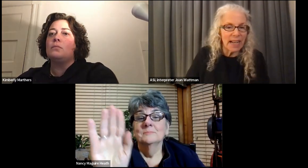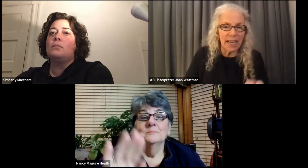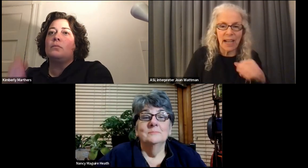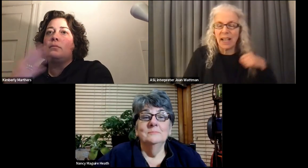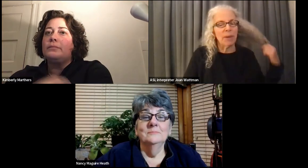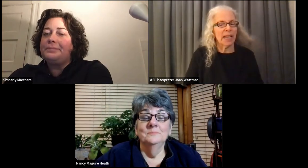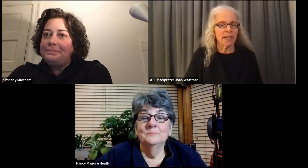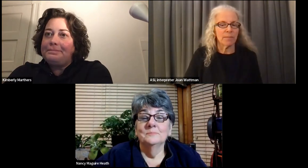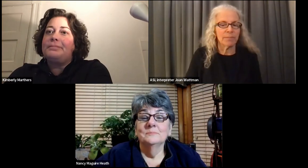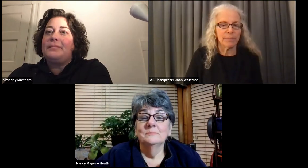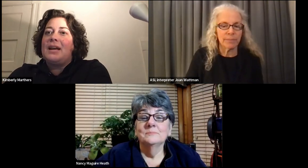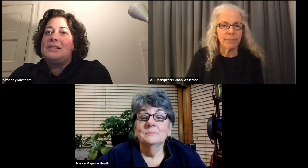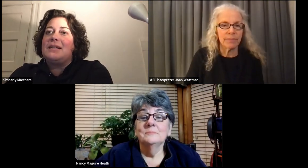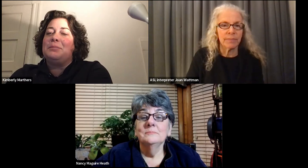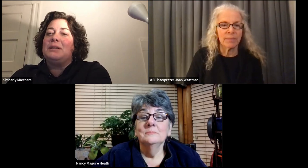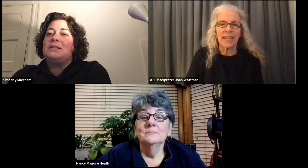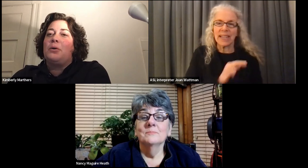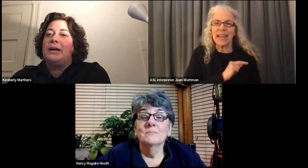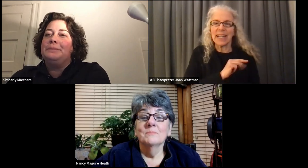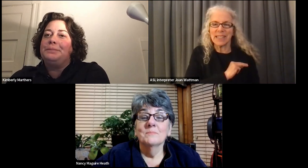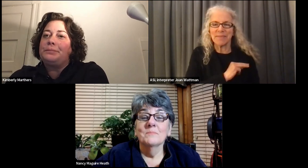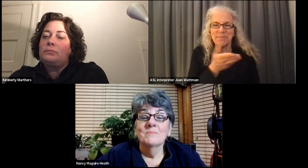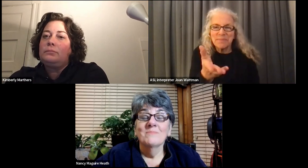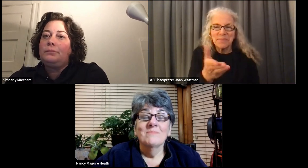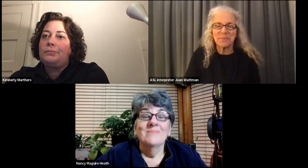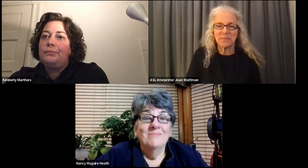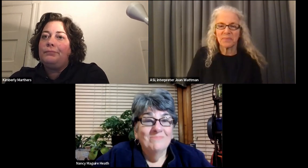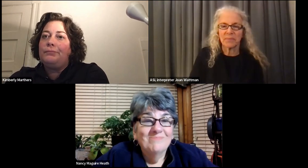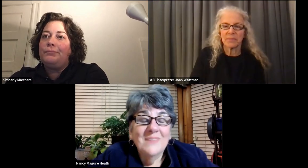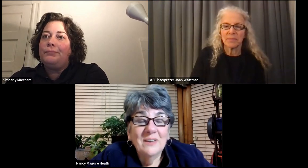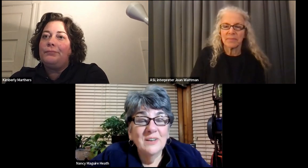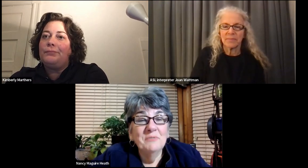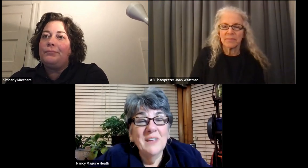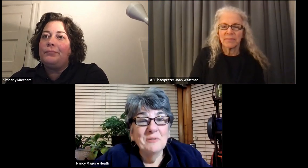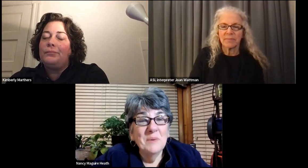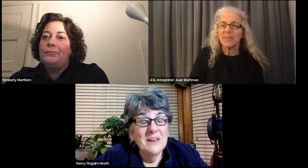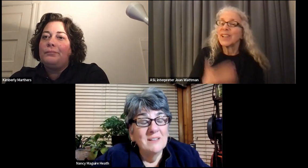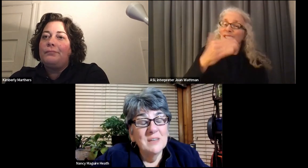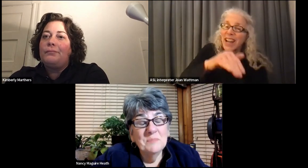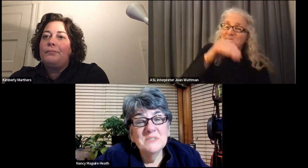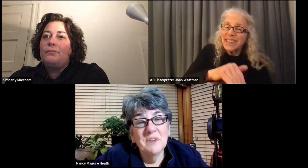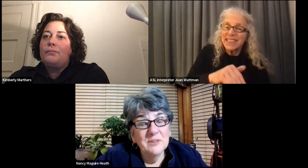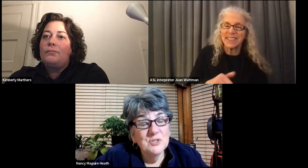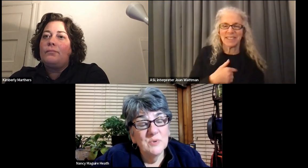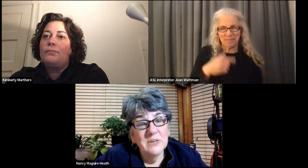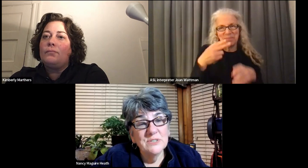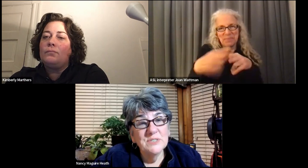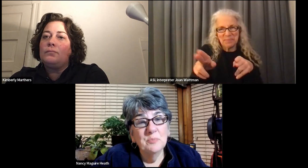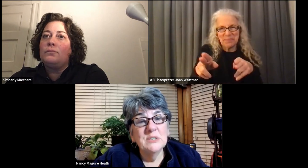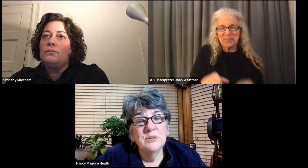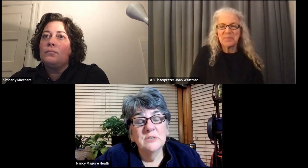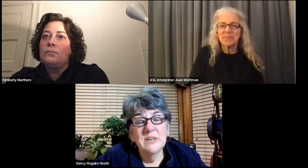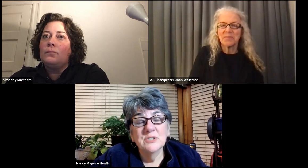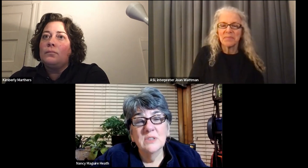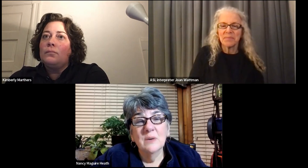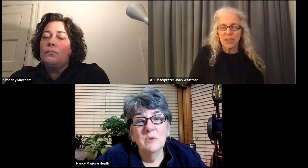Nancy is saying, I have my hand up. Yes, Nancy, please go ahead. Good evening, everybody. I'll keep this very short, just to